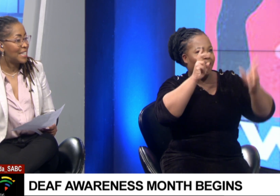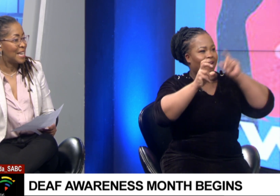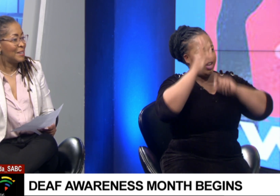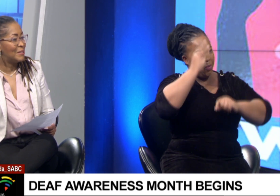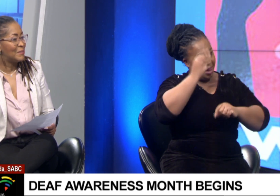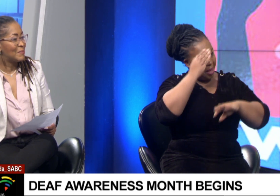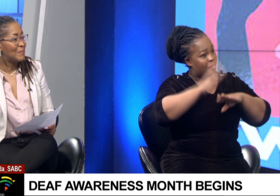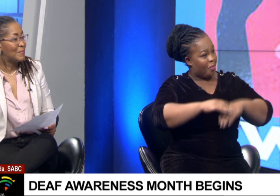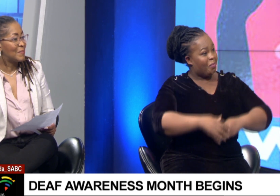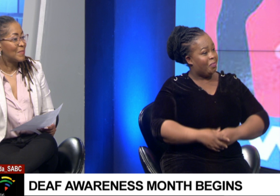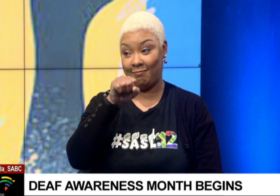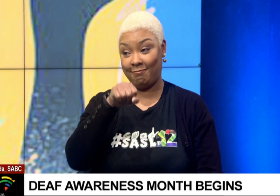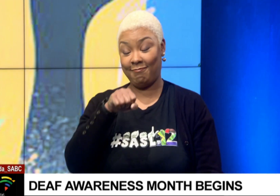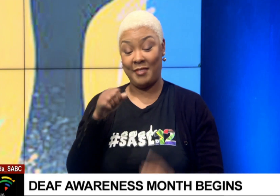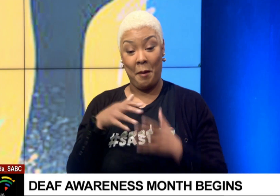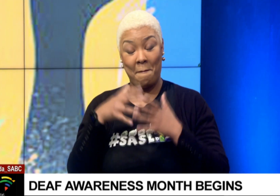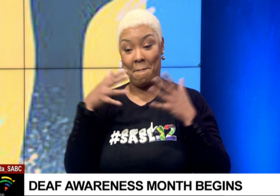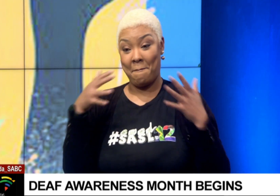language, right, Lizanne?